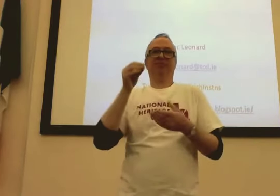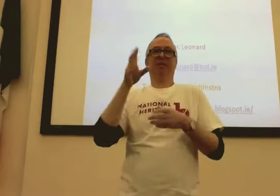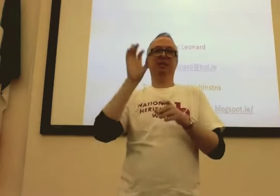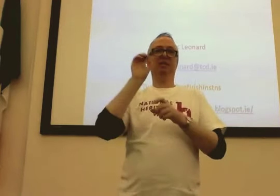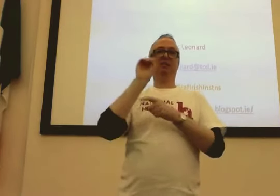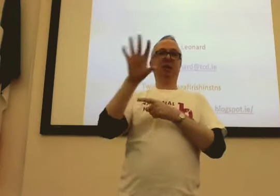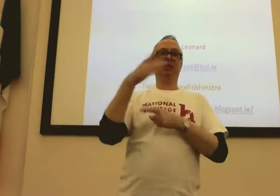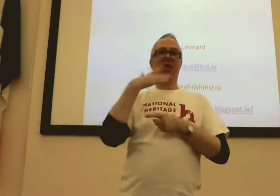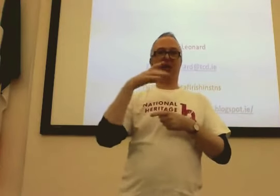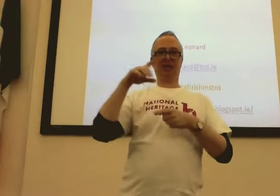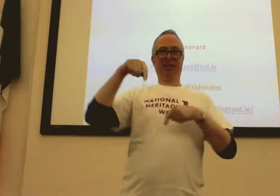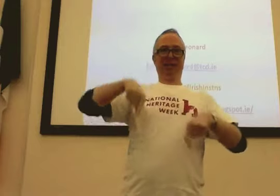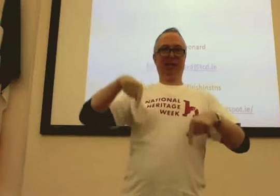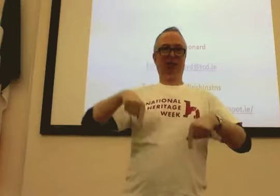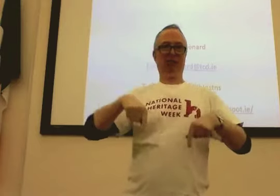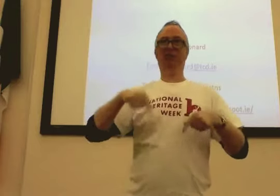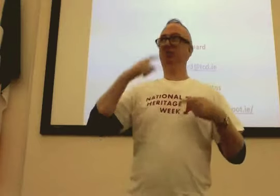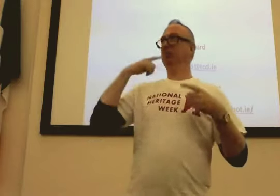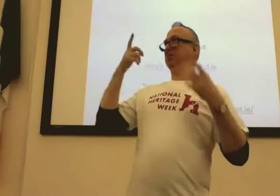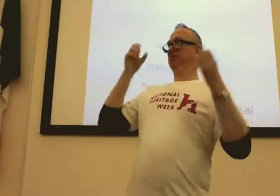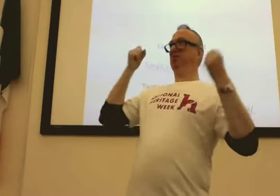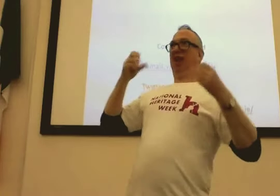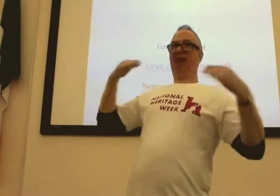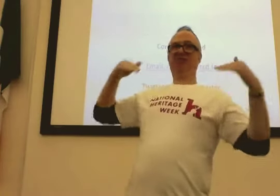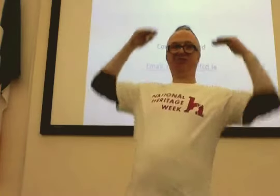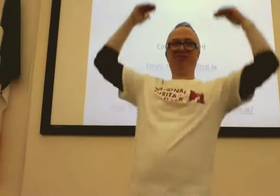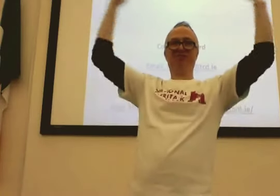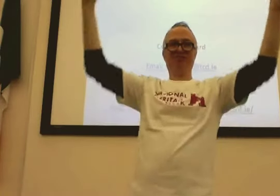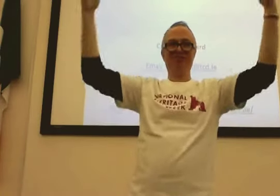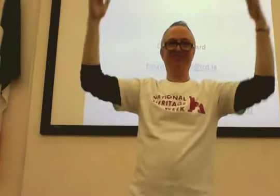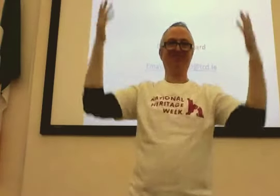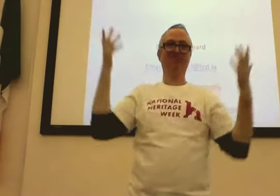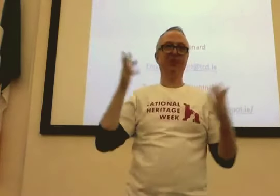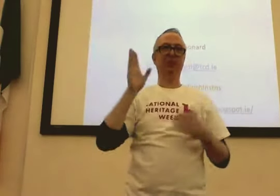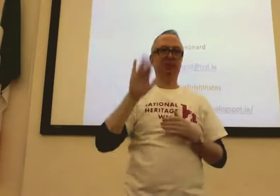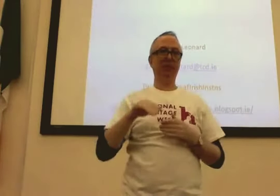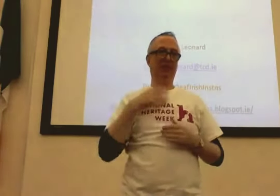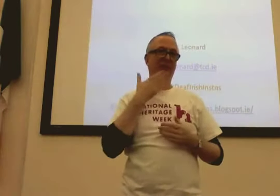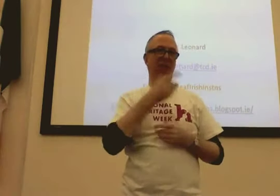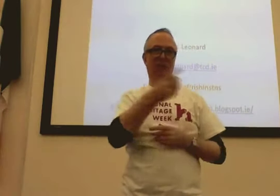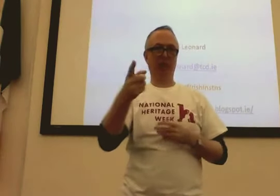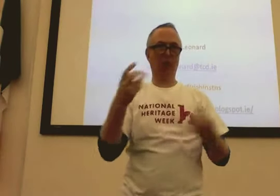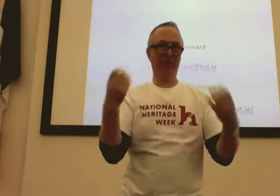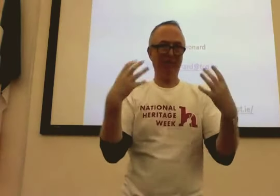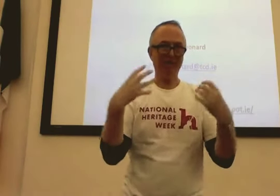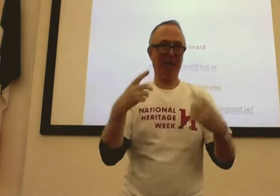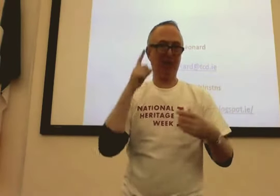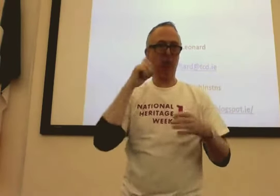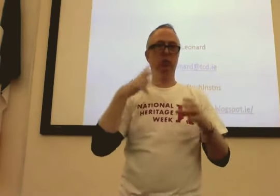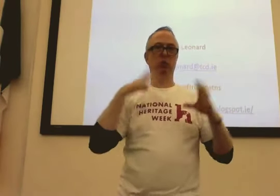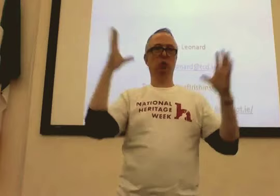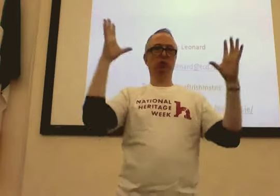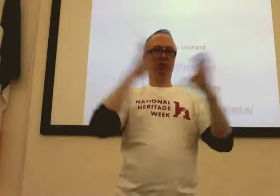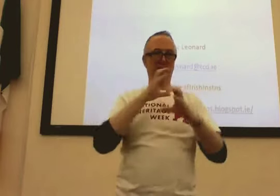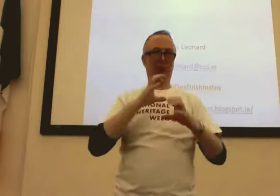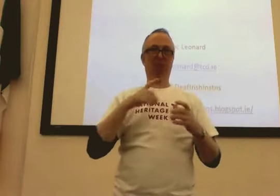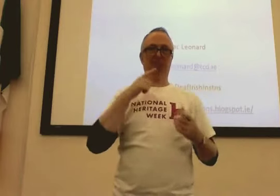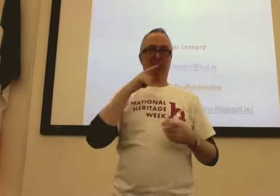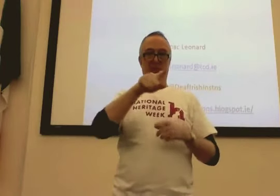lighting. We don't have a specialised spotlight here, so and because we're on a radio page. So thank you very much for your feedback, and we look